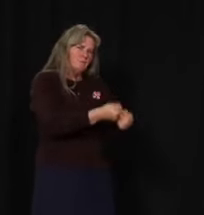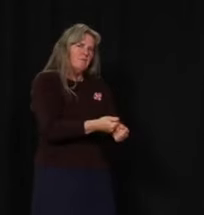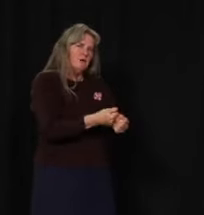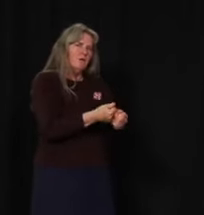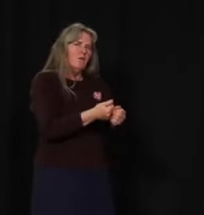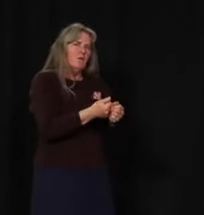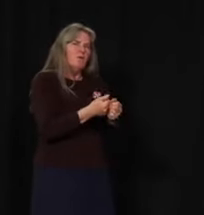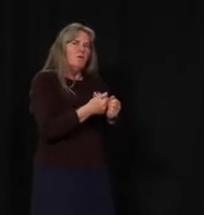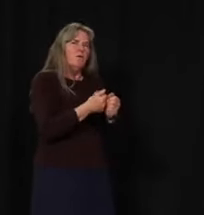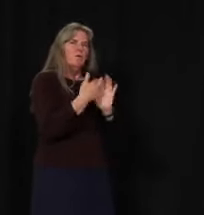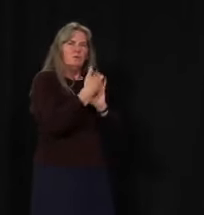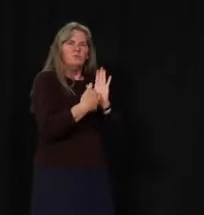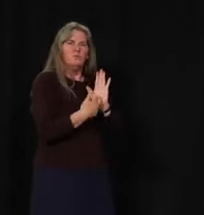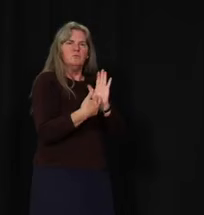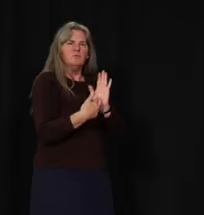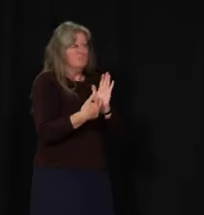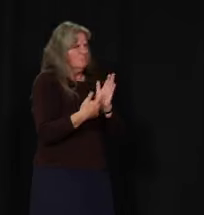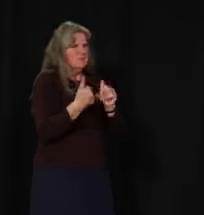border.